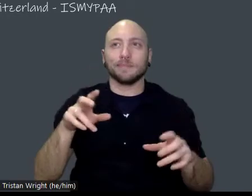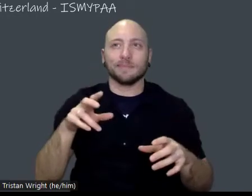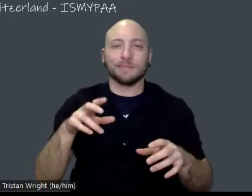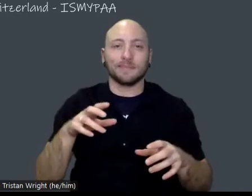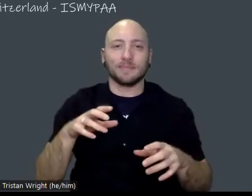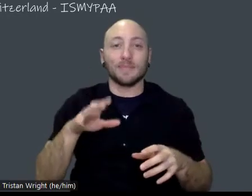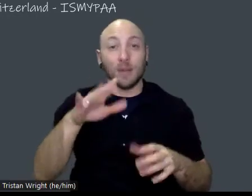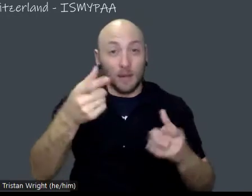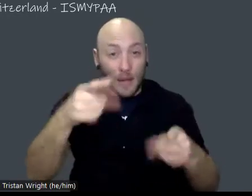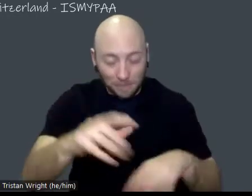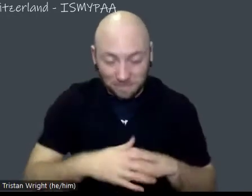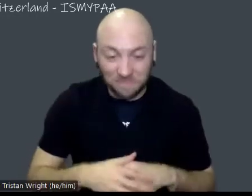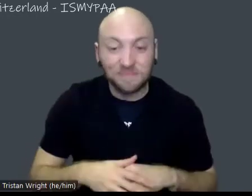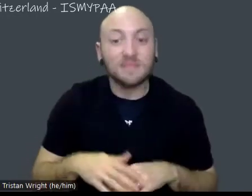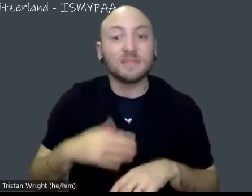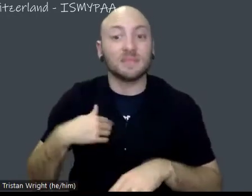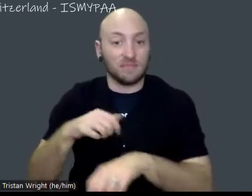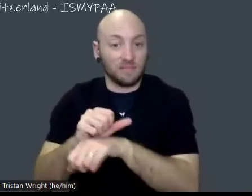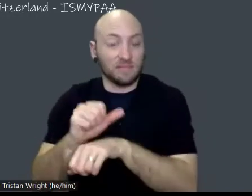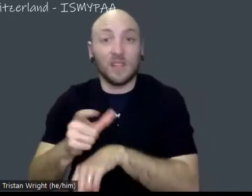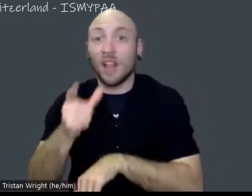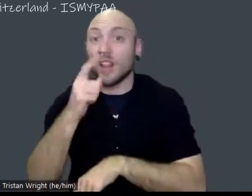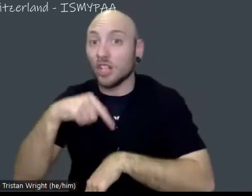at lunchtime. My favorite